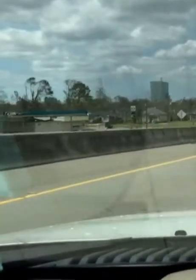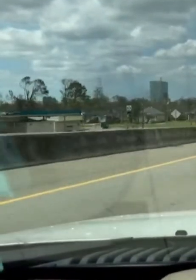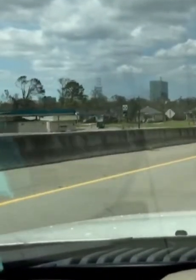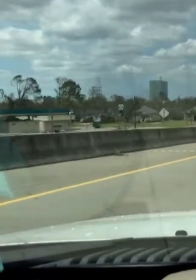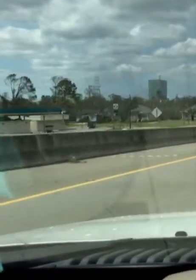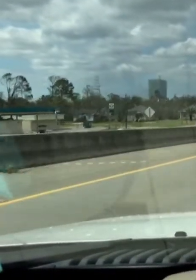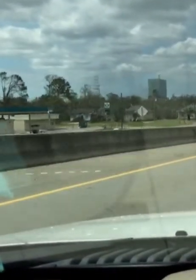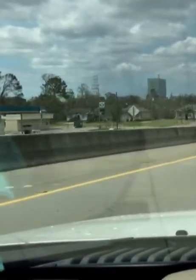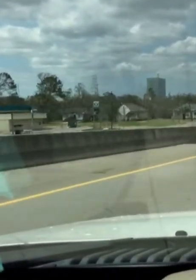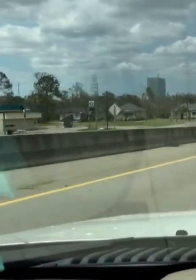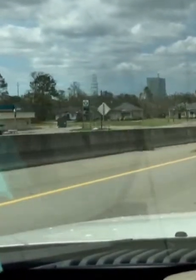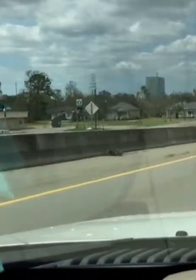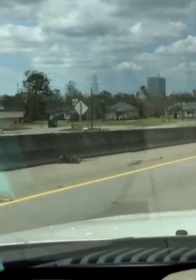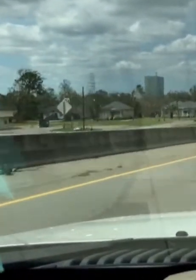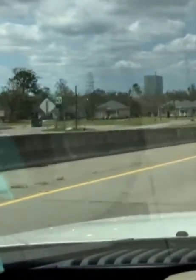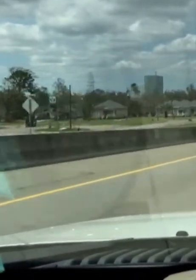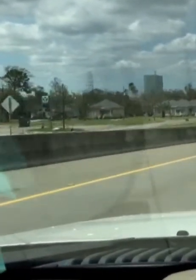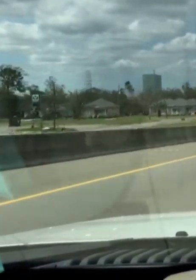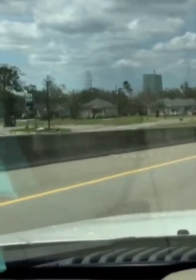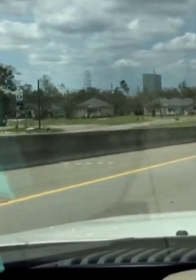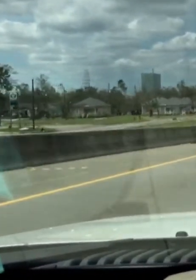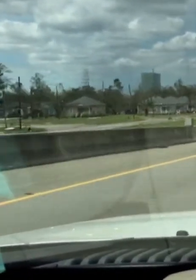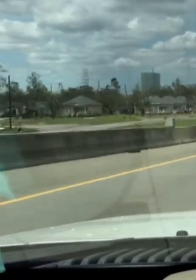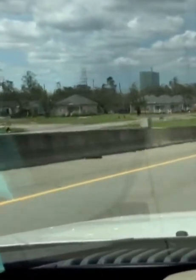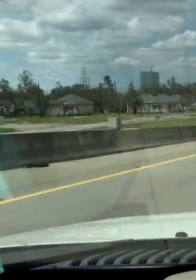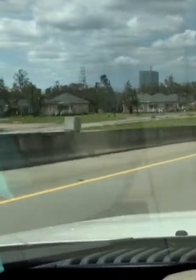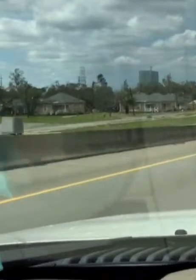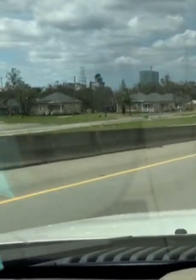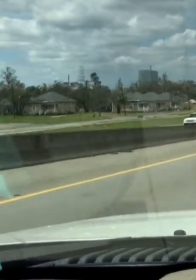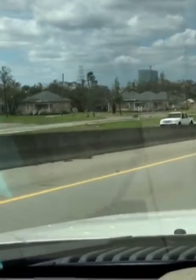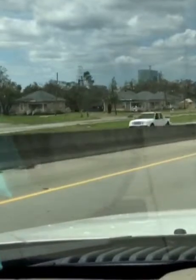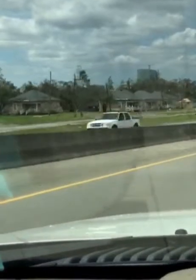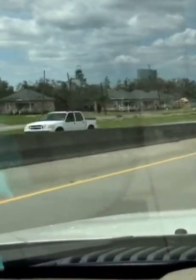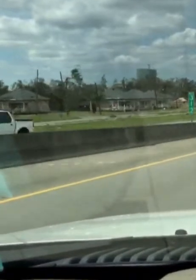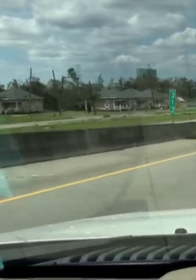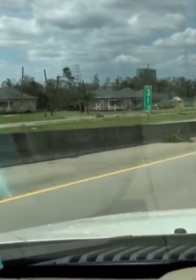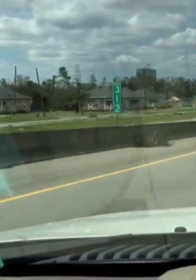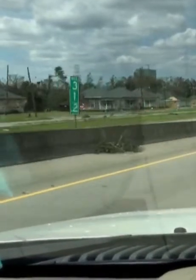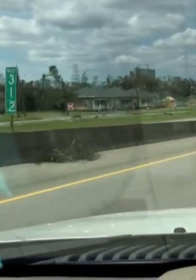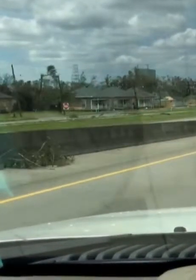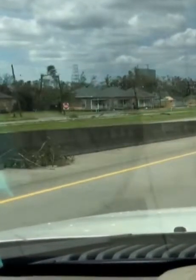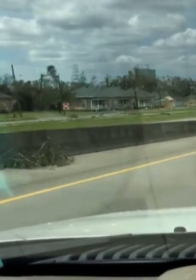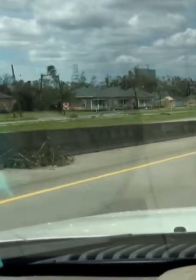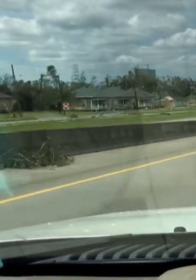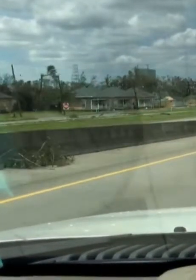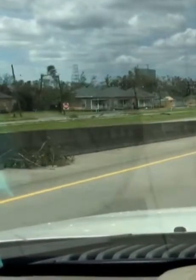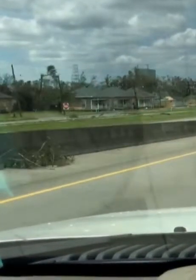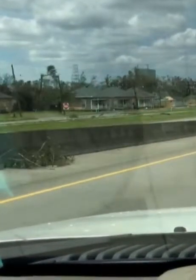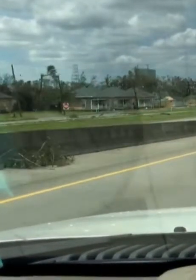were previously at the intersection of Highway 90 and Martin Luther King Highway, but now that